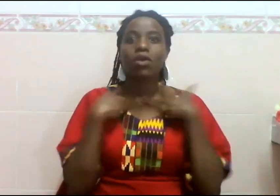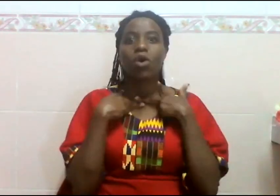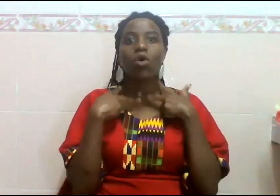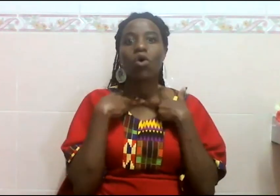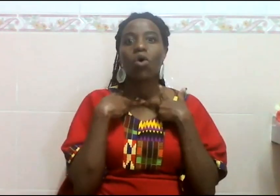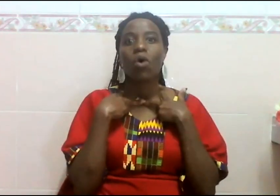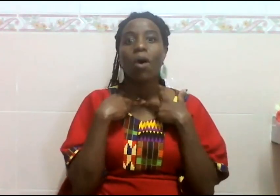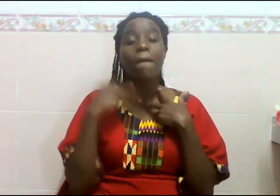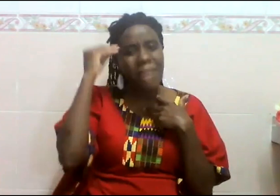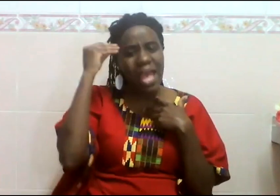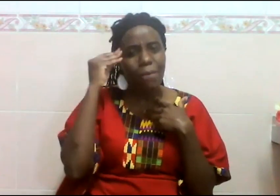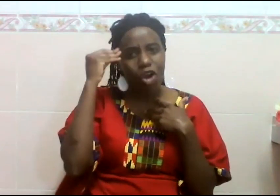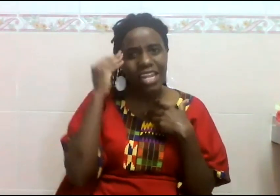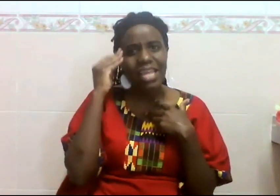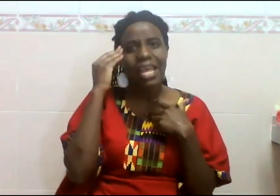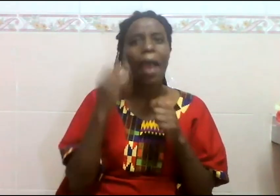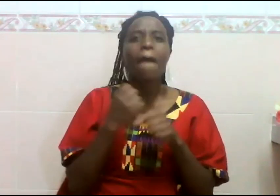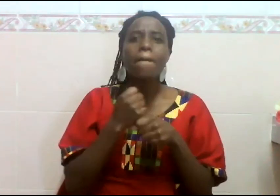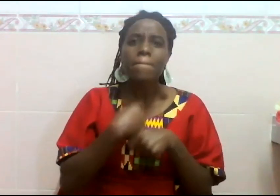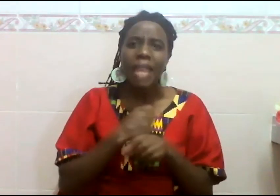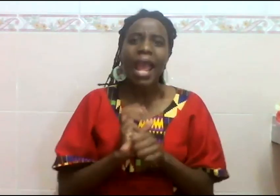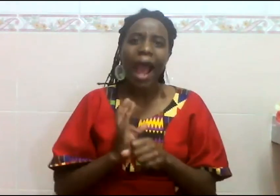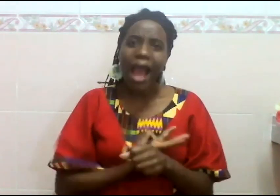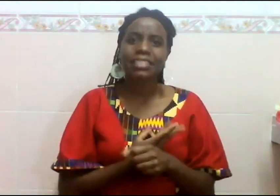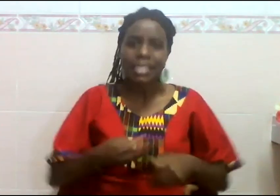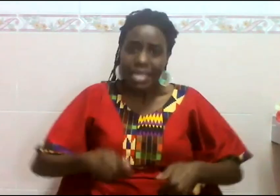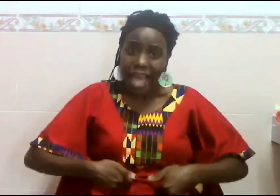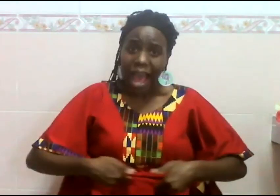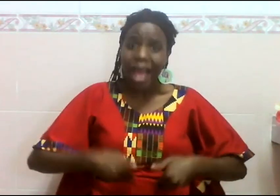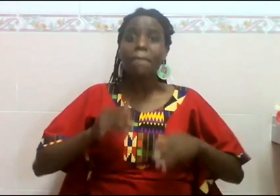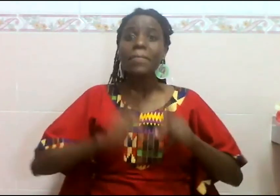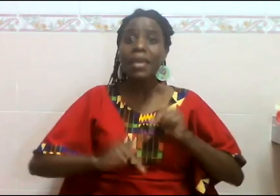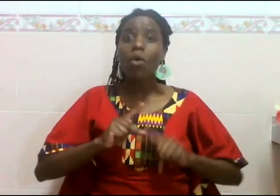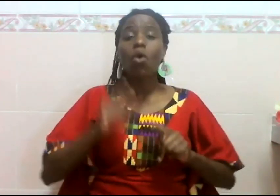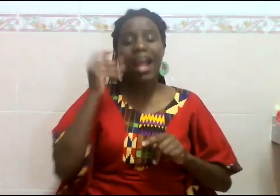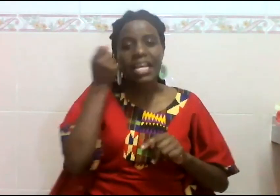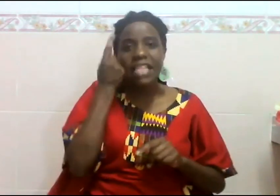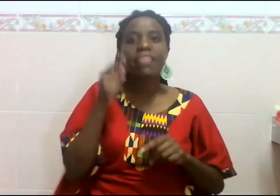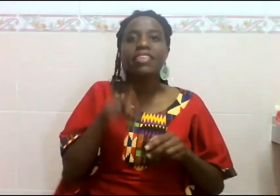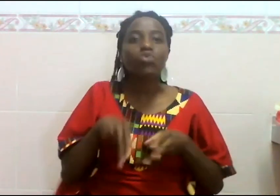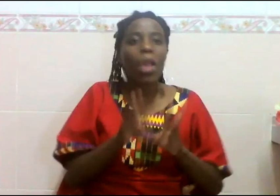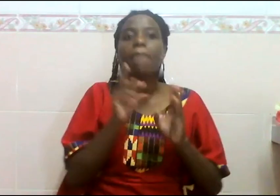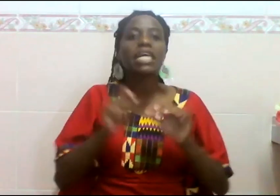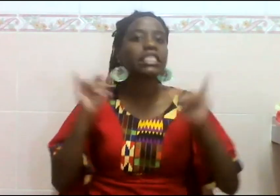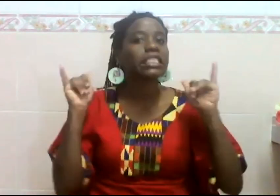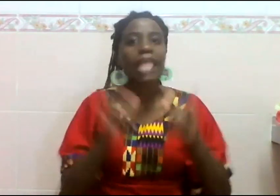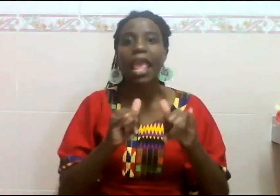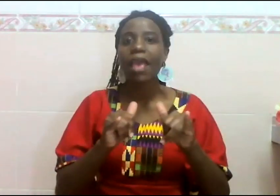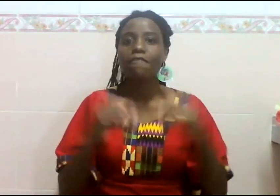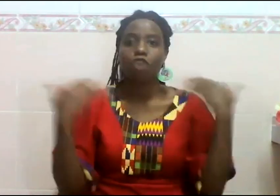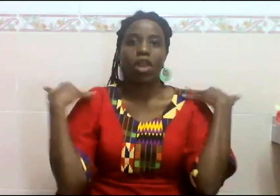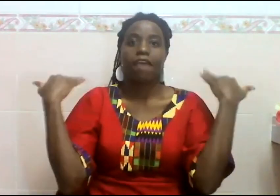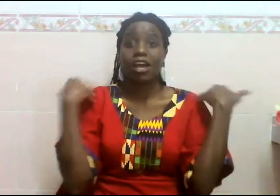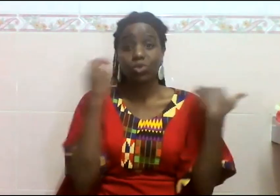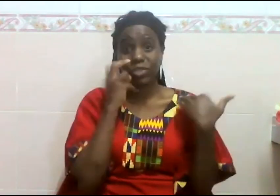younger generation, trying to make us feel this is the way it has been and it's meant to be like that. I think the